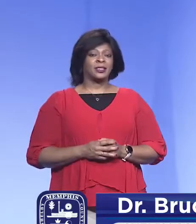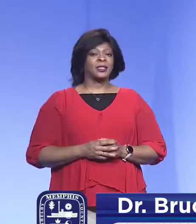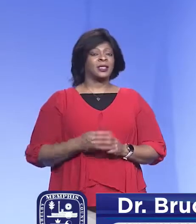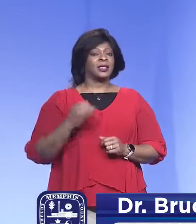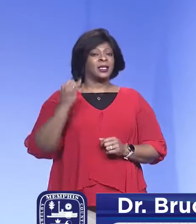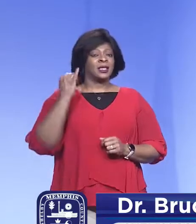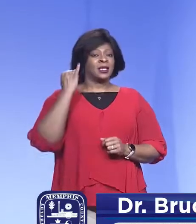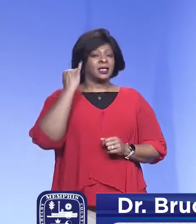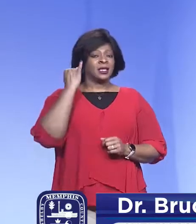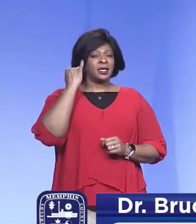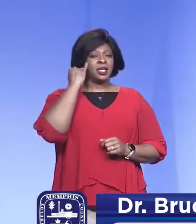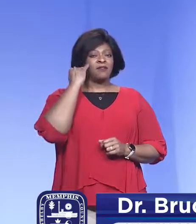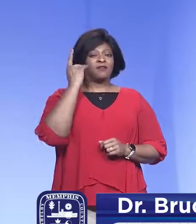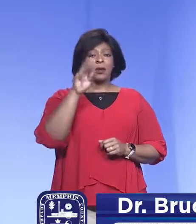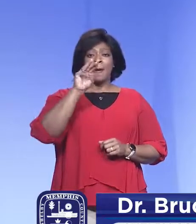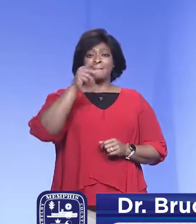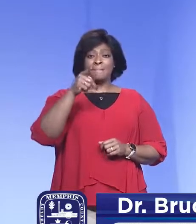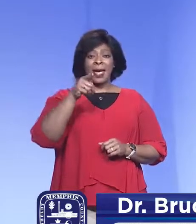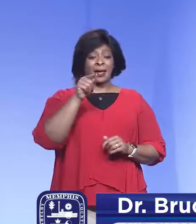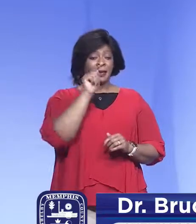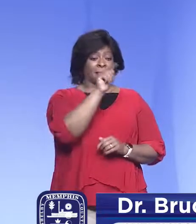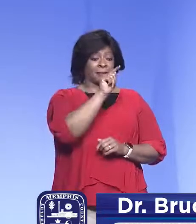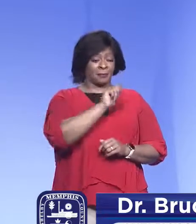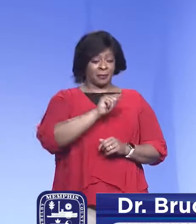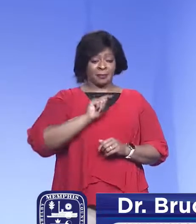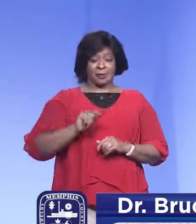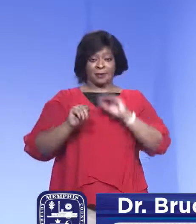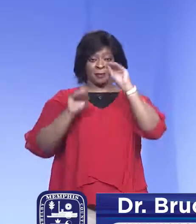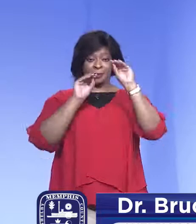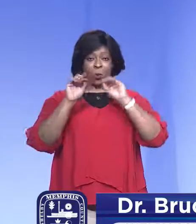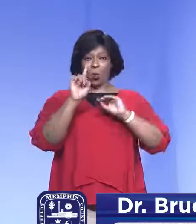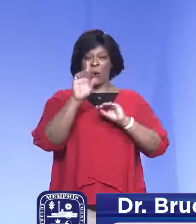map out where the cases are occurring,